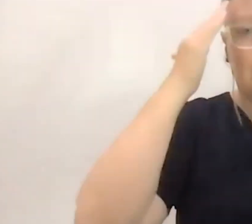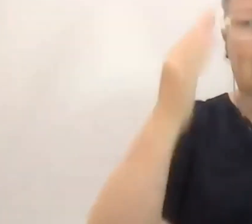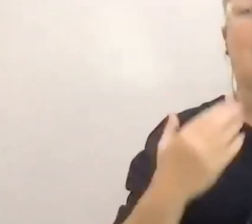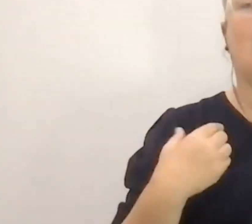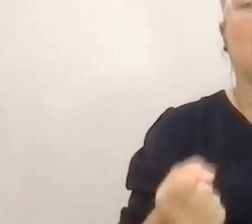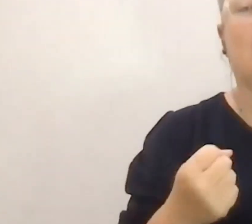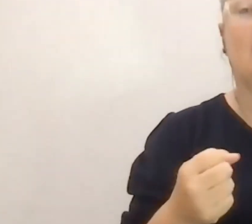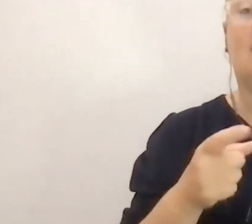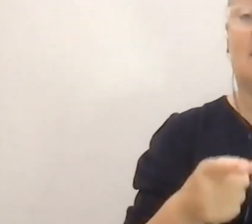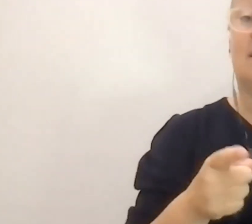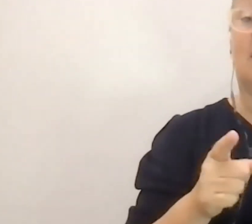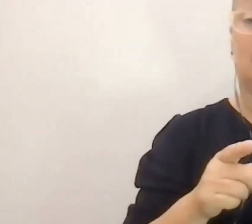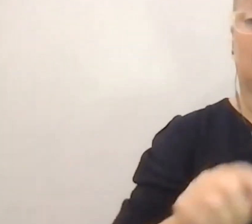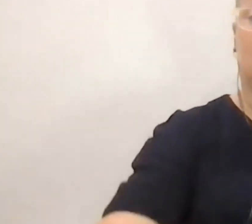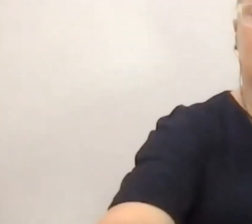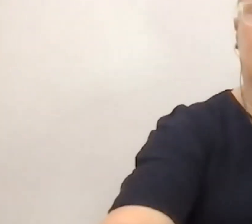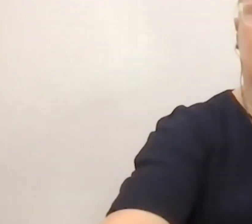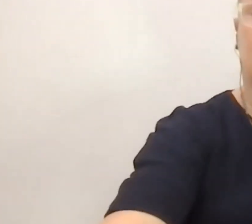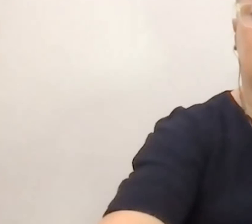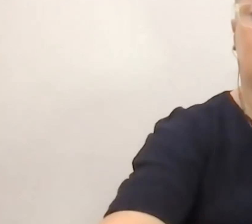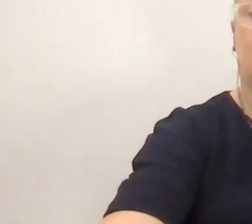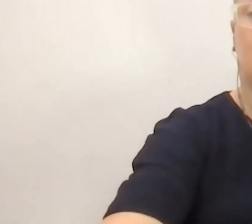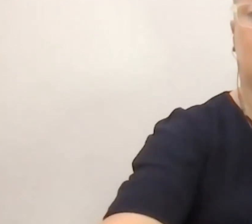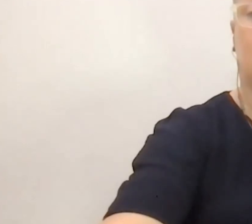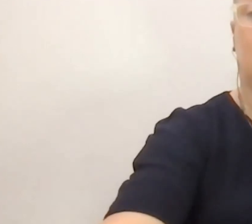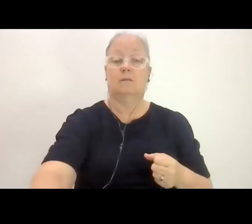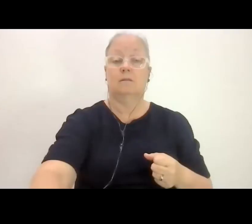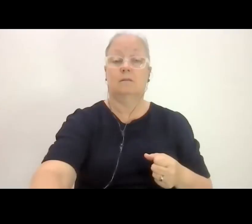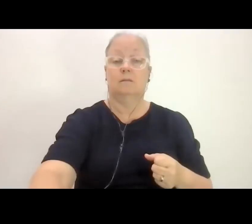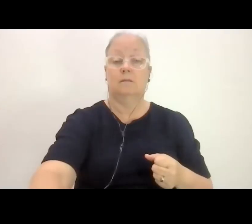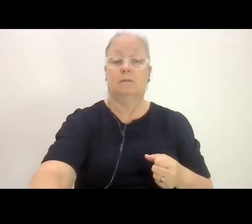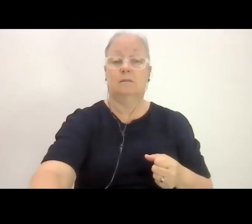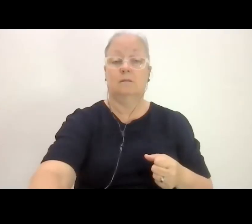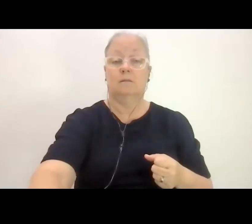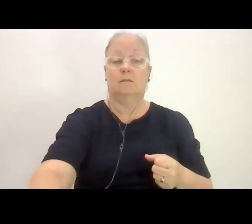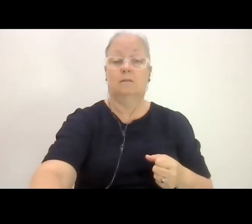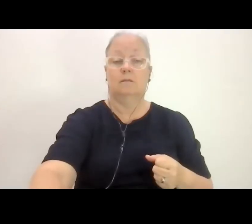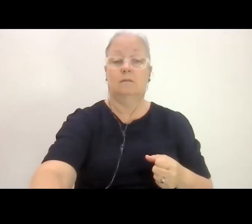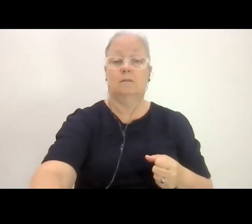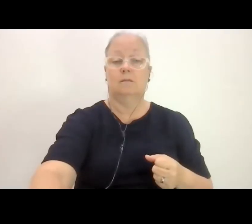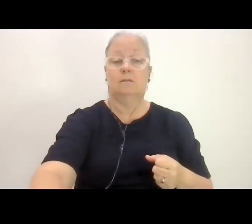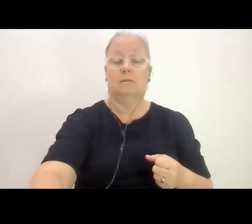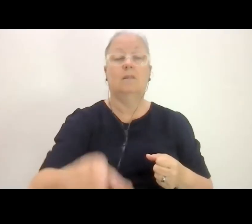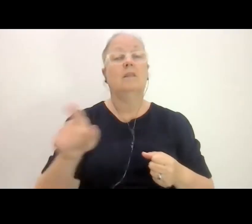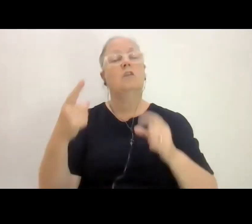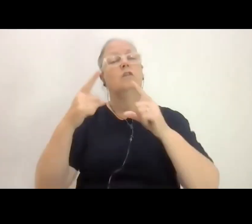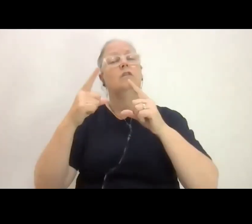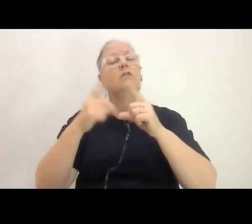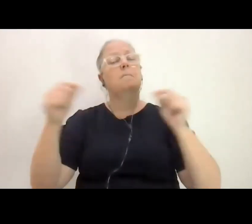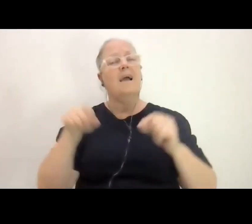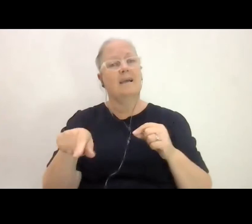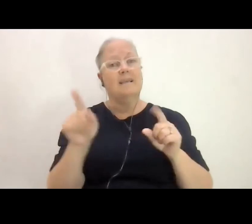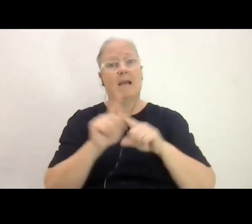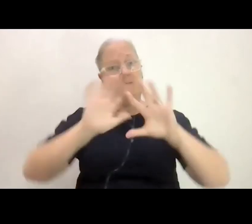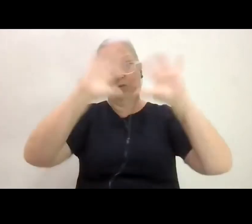not just in Japan, has become a very serious issue. And thank you also for mentioning, the increase